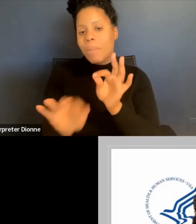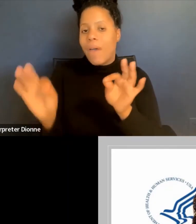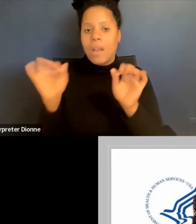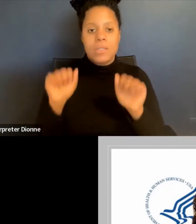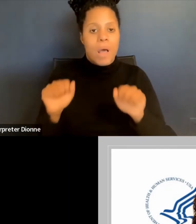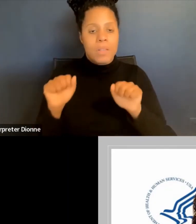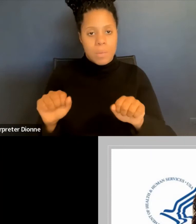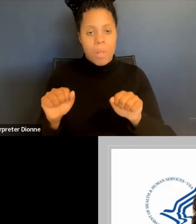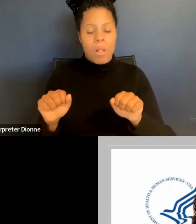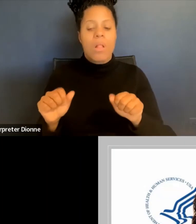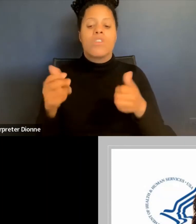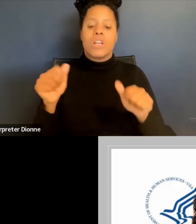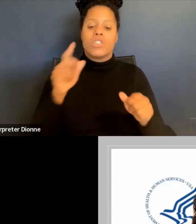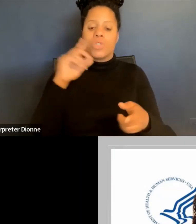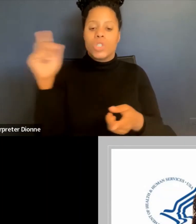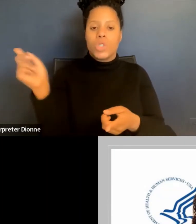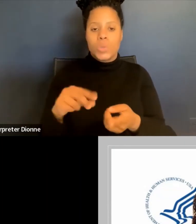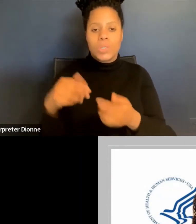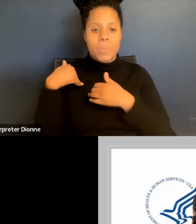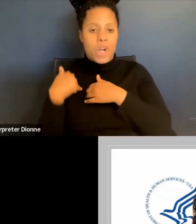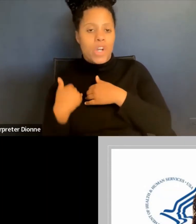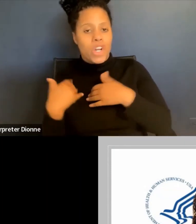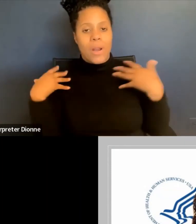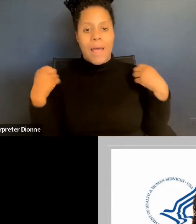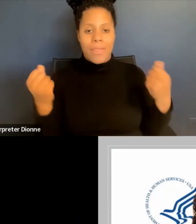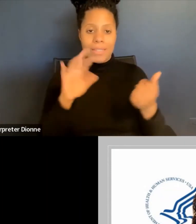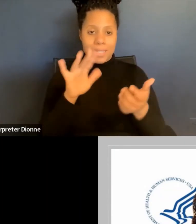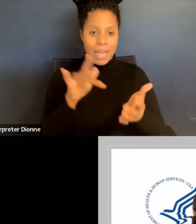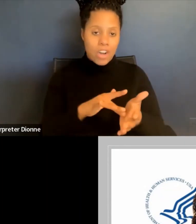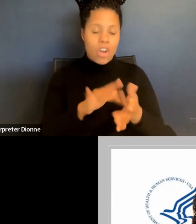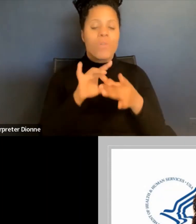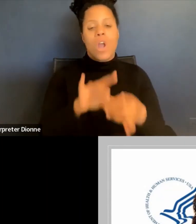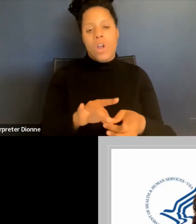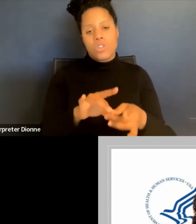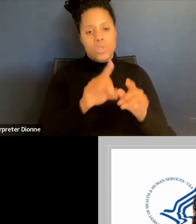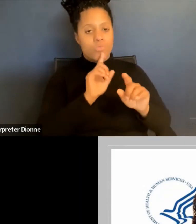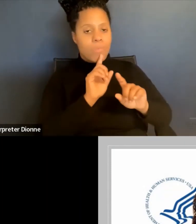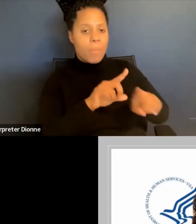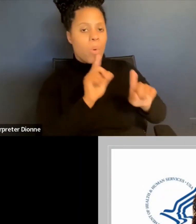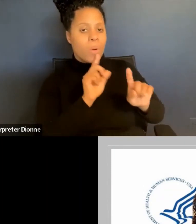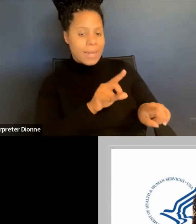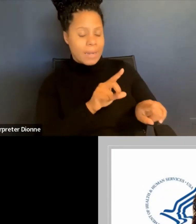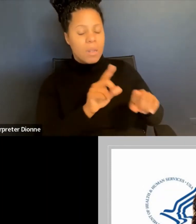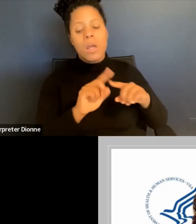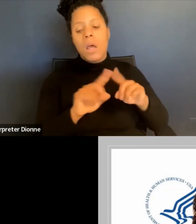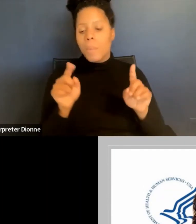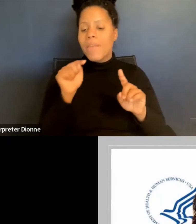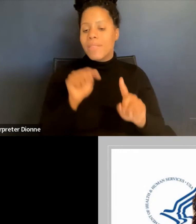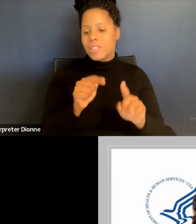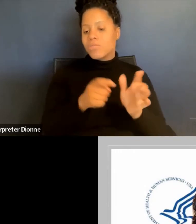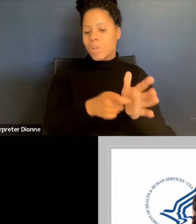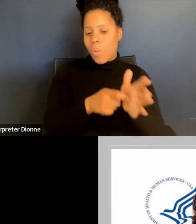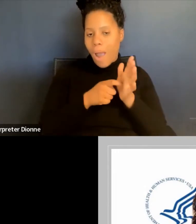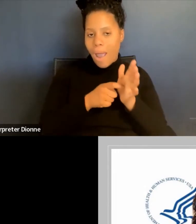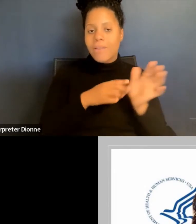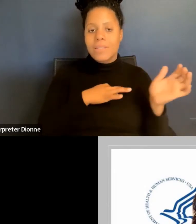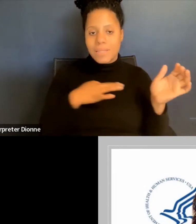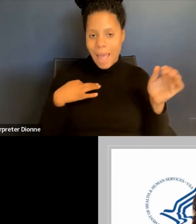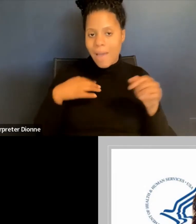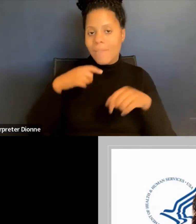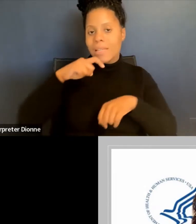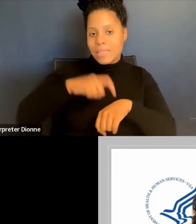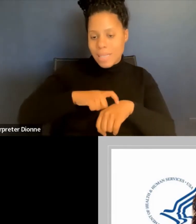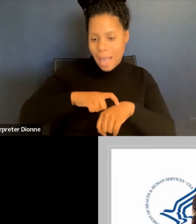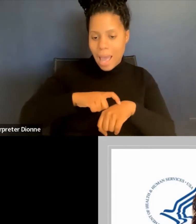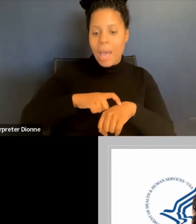the burden on health centers in regards to reporting. But this does require staff's time to accept these,